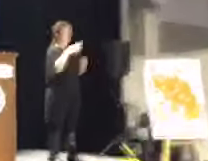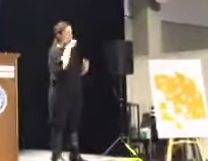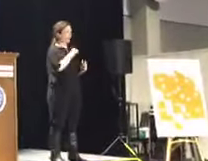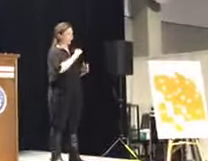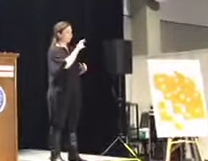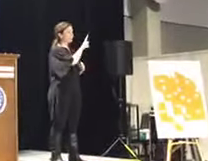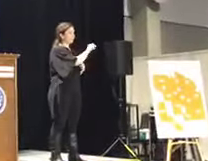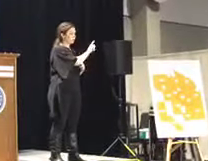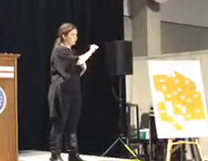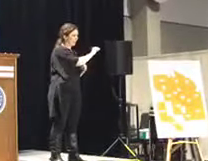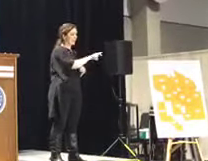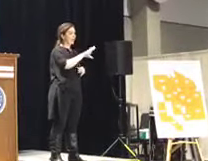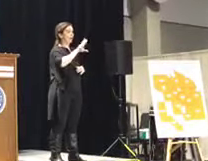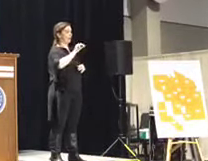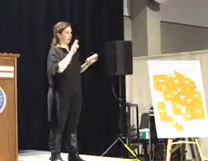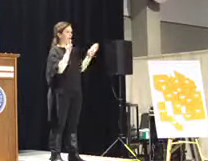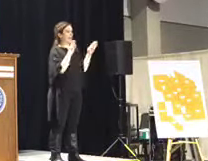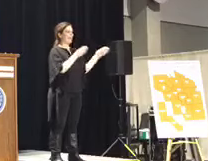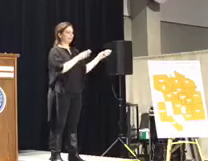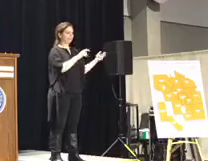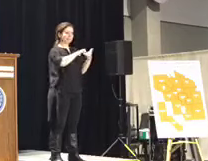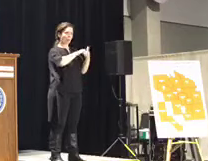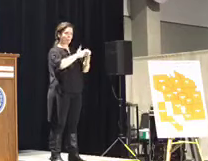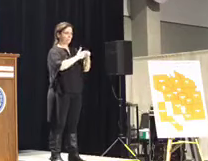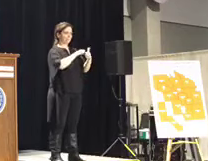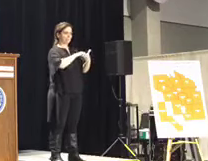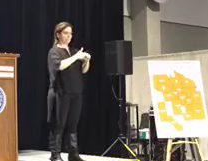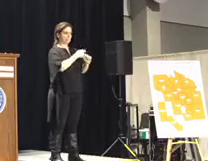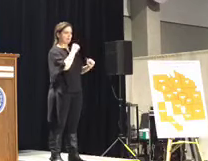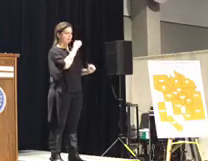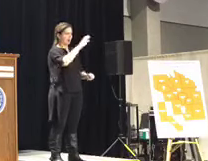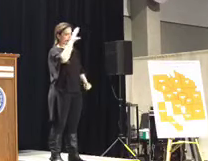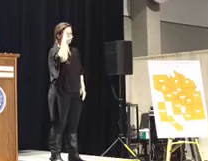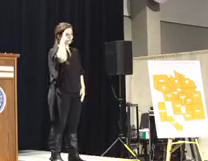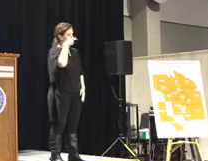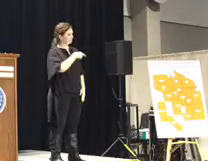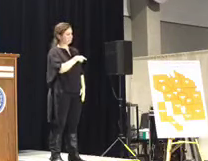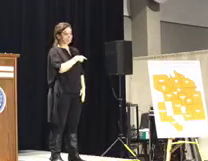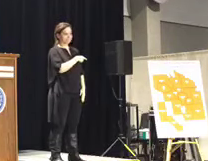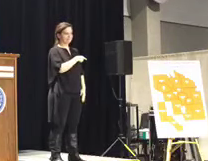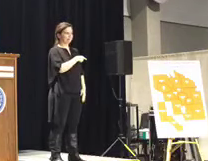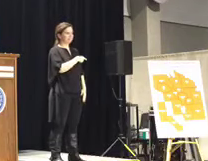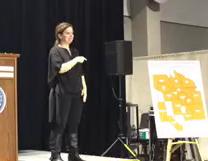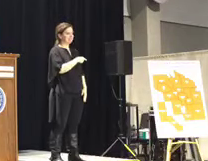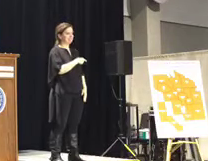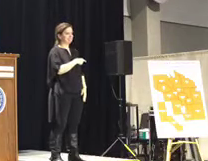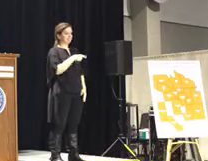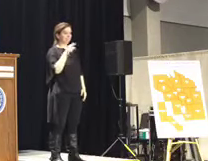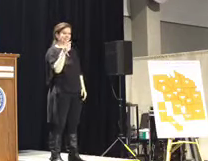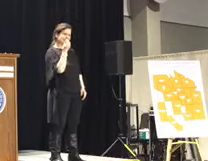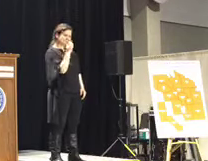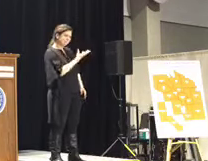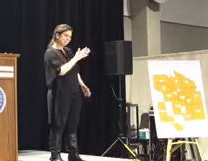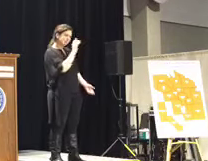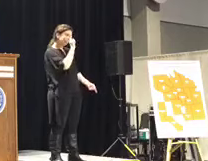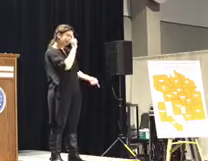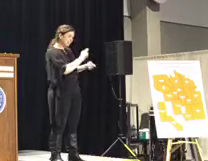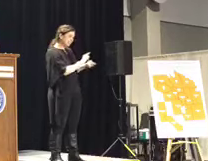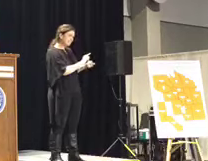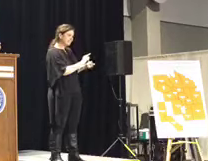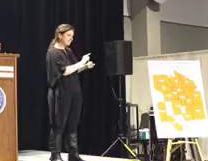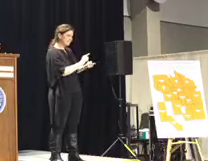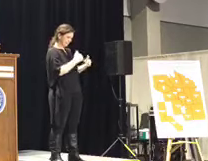which people, the experts believe. And much of that is due to, at least in the